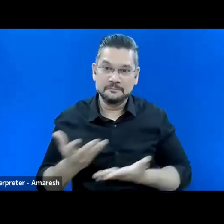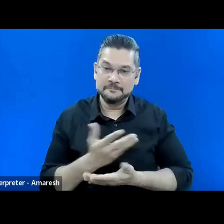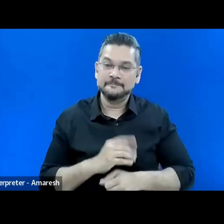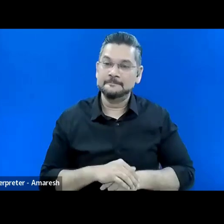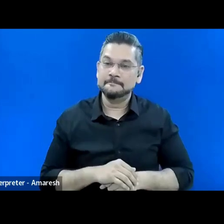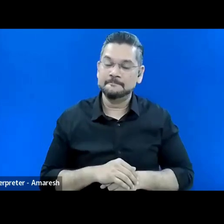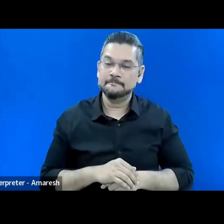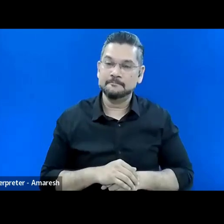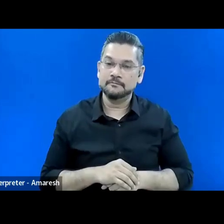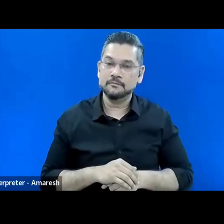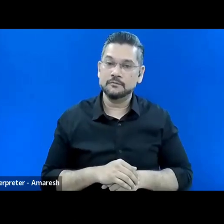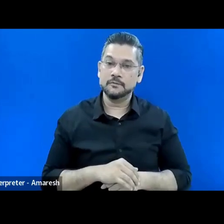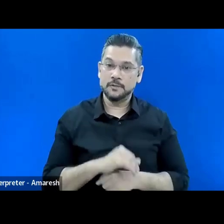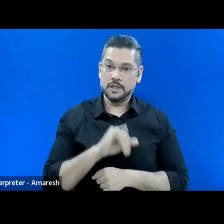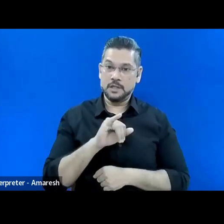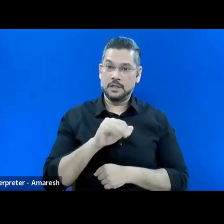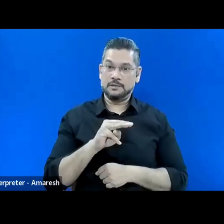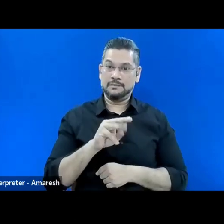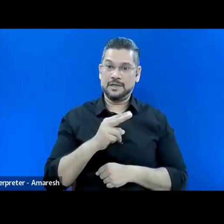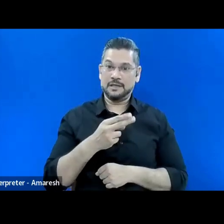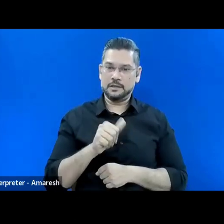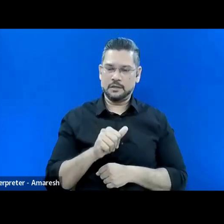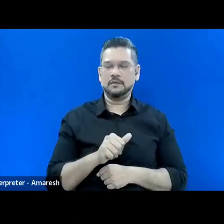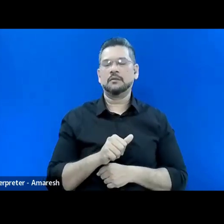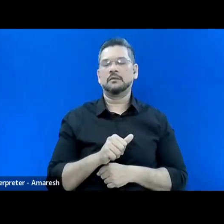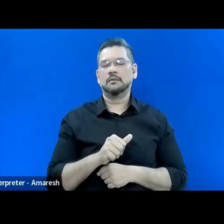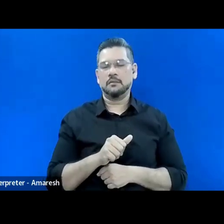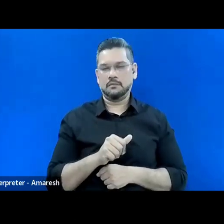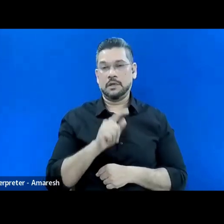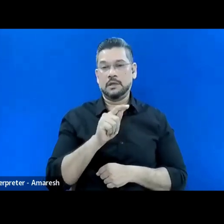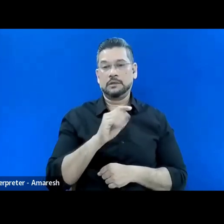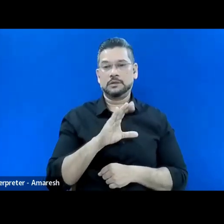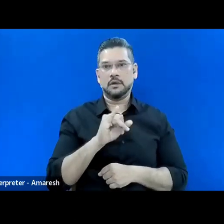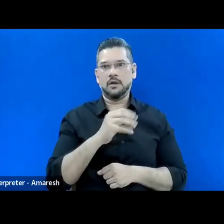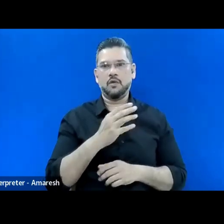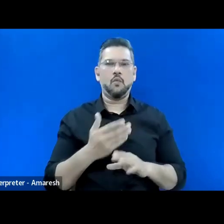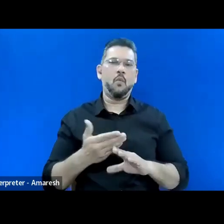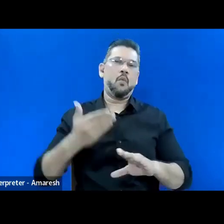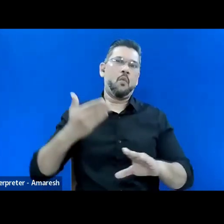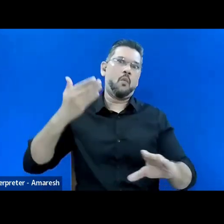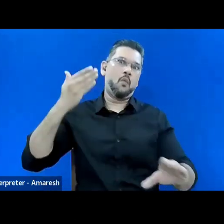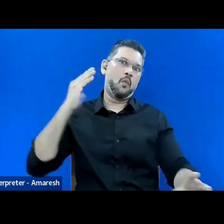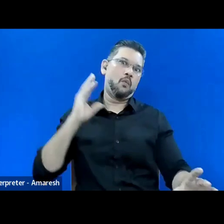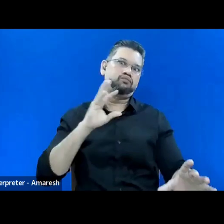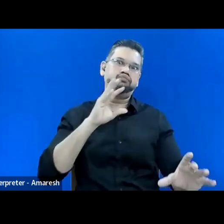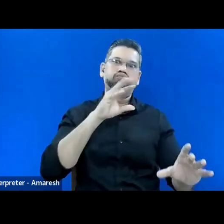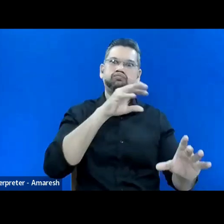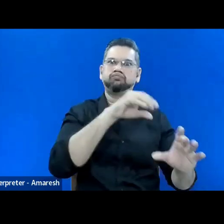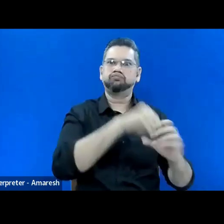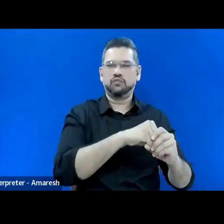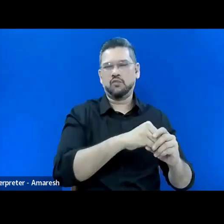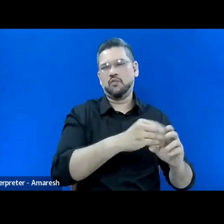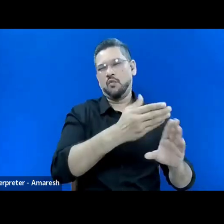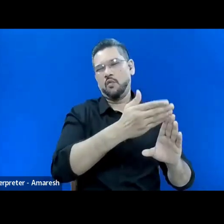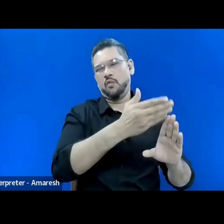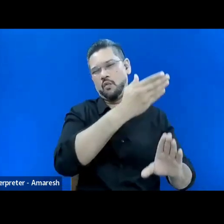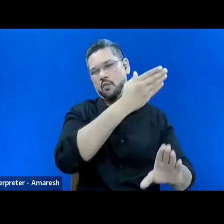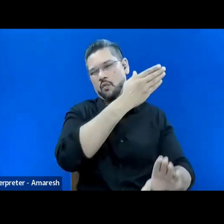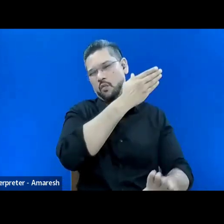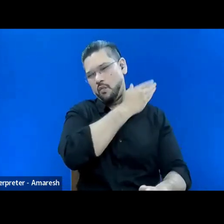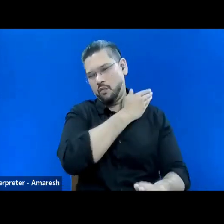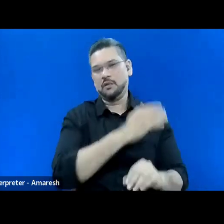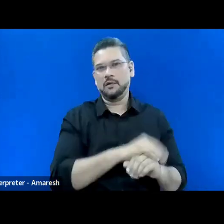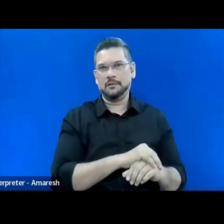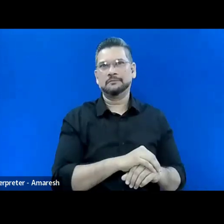Indonesian Mental Health Association is one of the oldest members of TCI. We started be part of